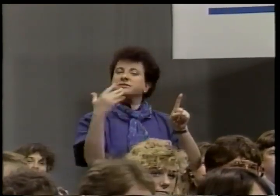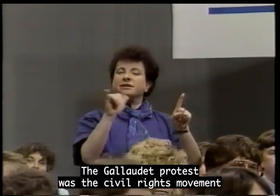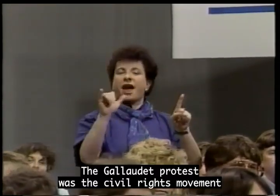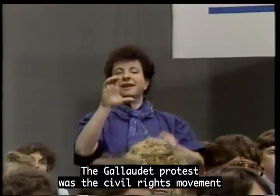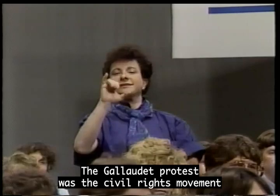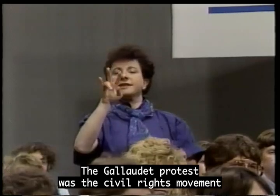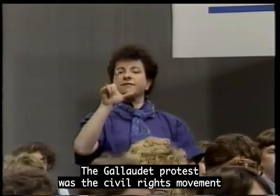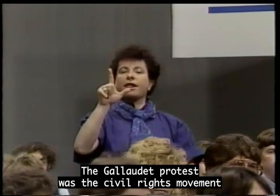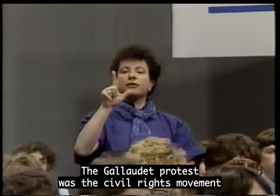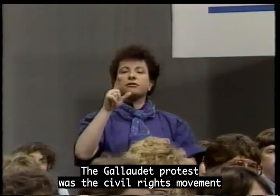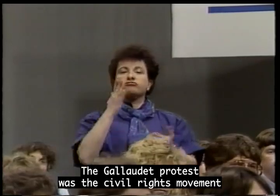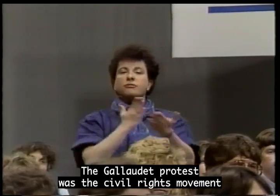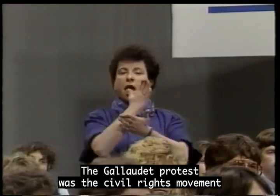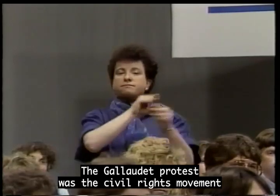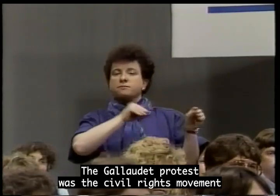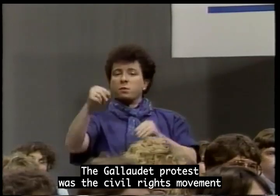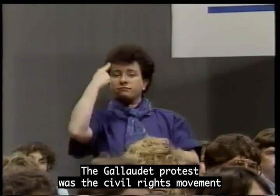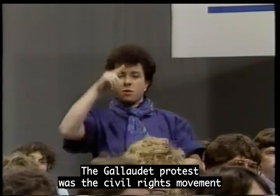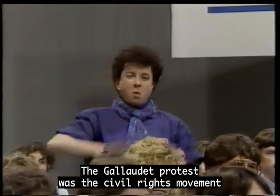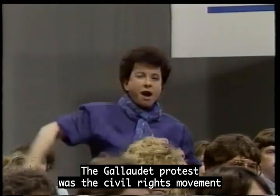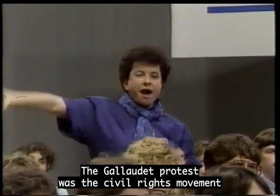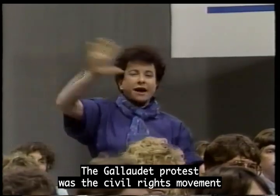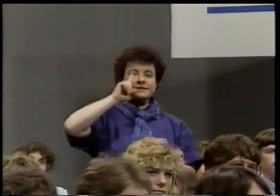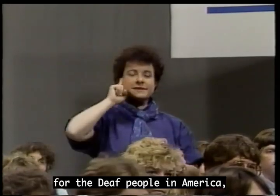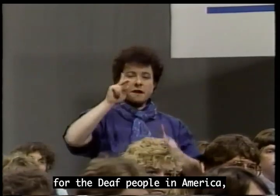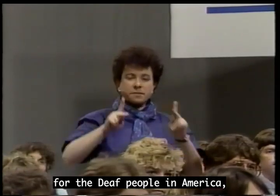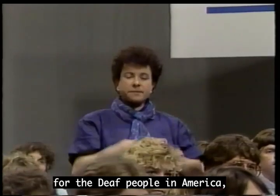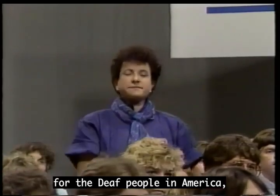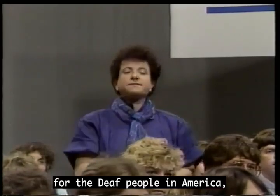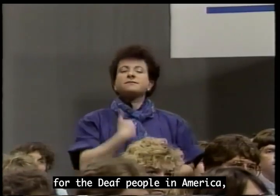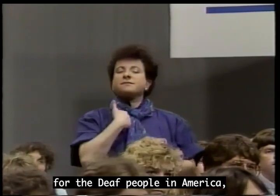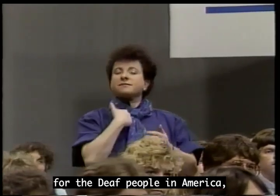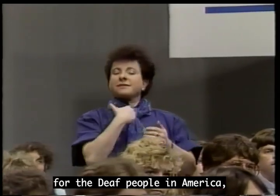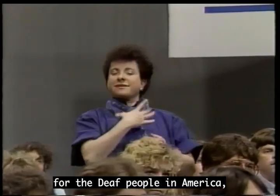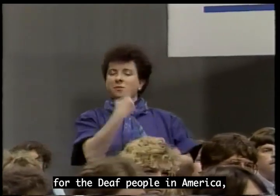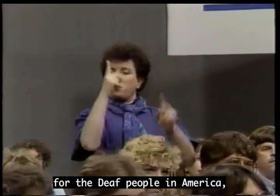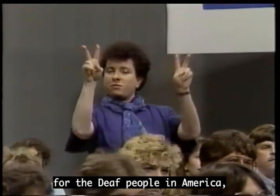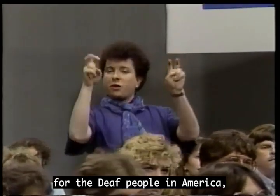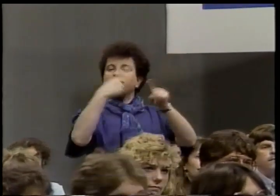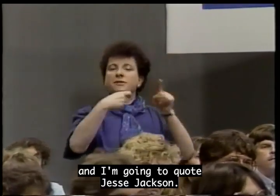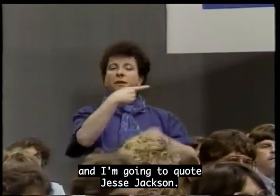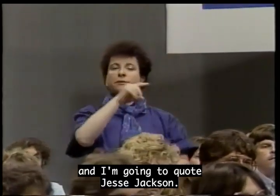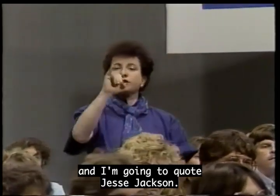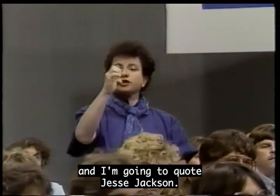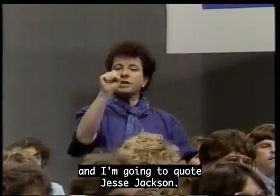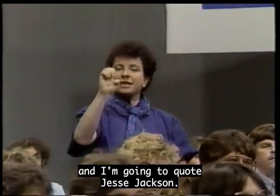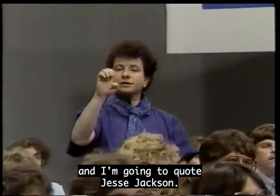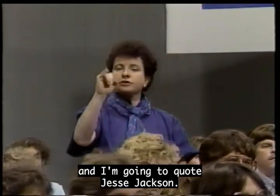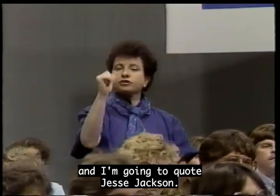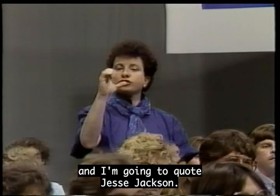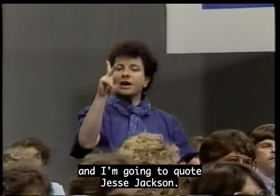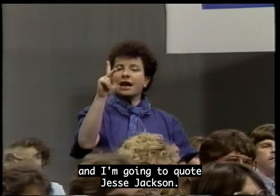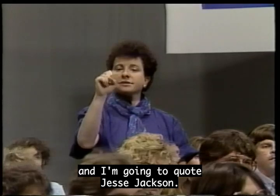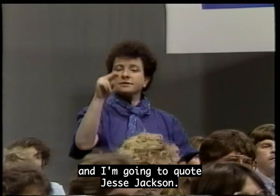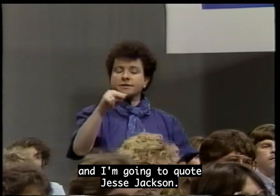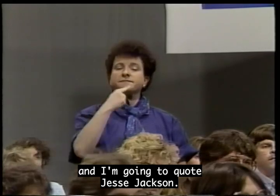The Gallaudet protest was the civil rights movement for the deaf people in America. And I'm going to quote Jesse